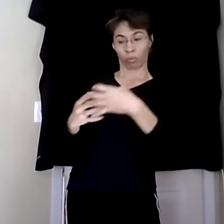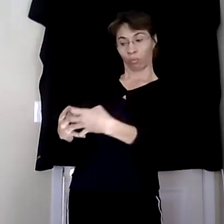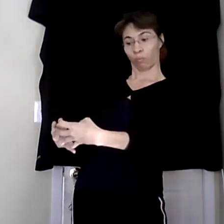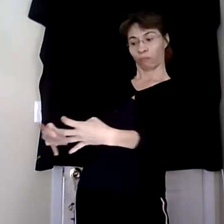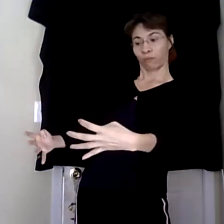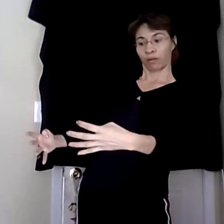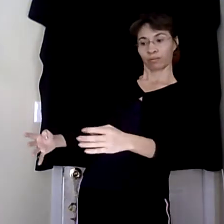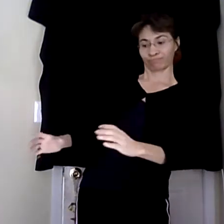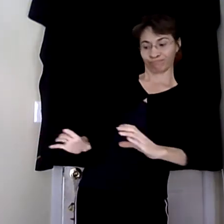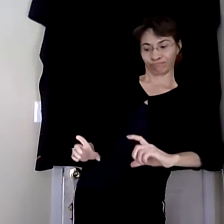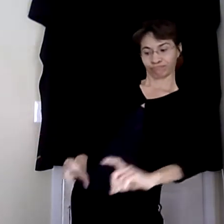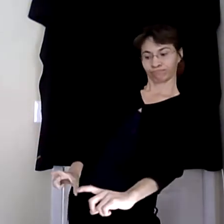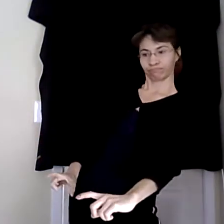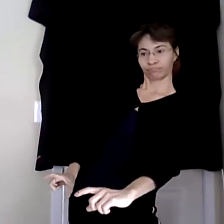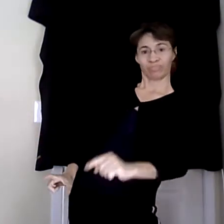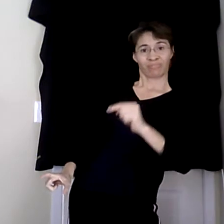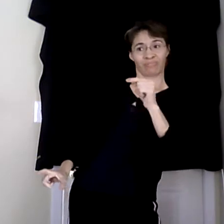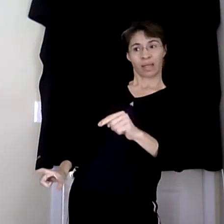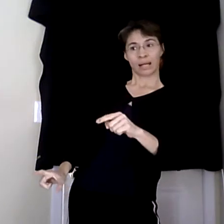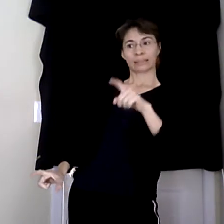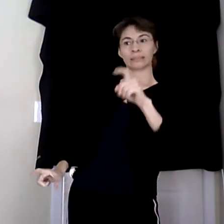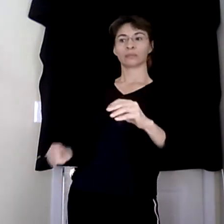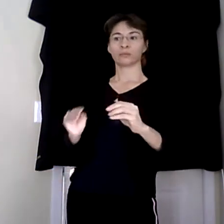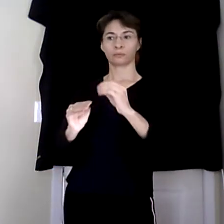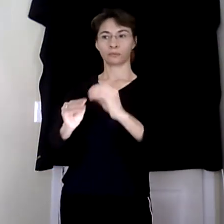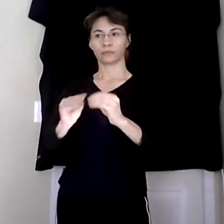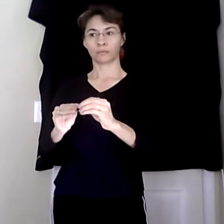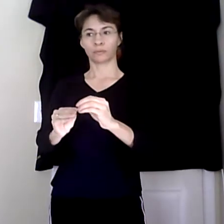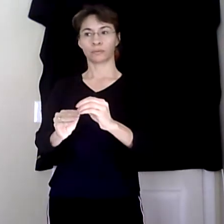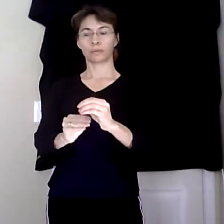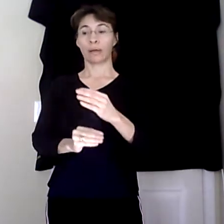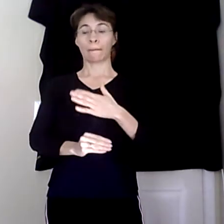to be fixed. Otherwise, he wouldn't get out to your property because then he'd say it's in the backyard.